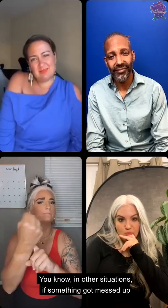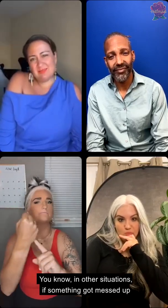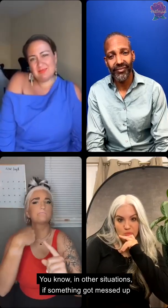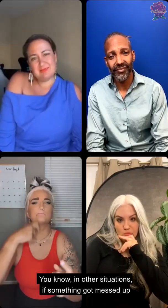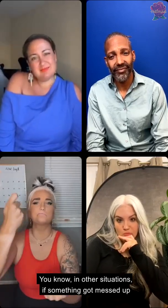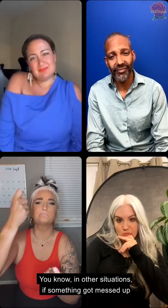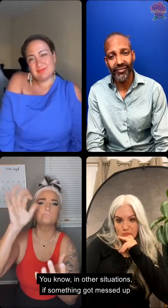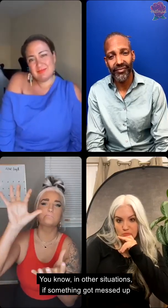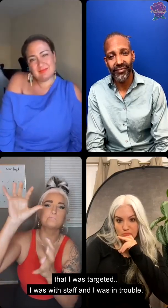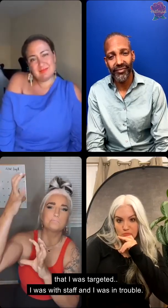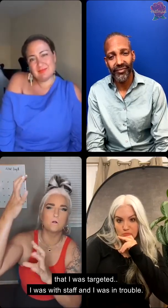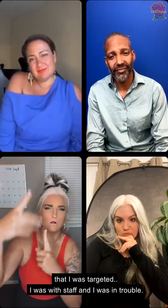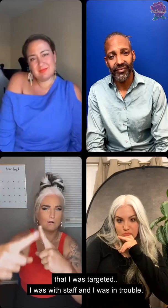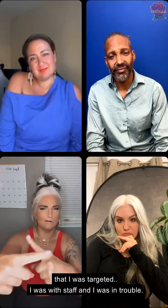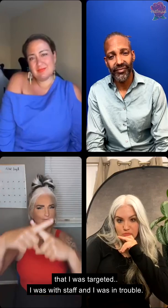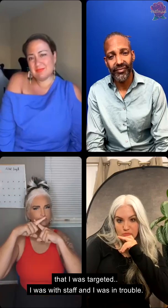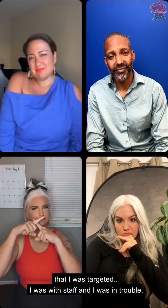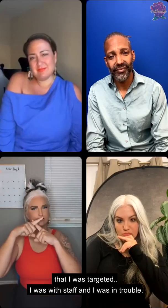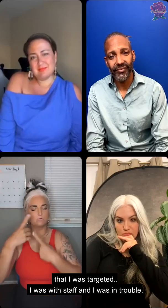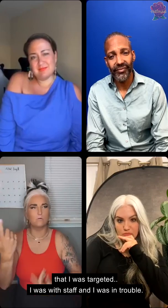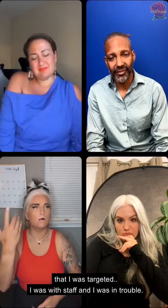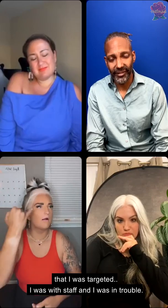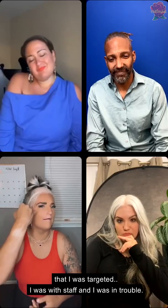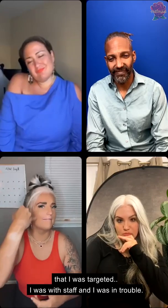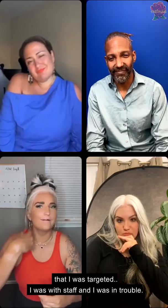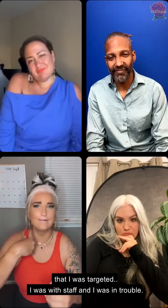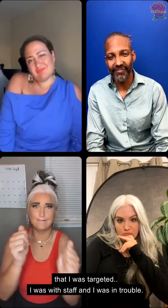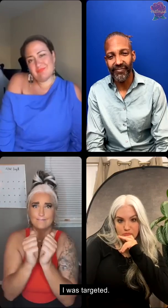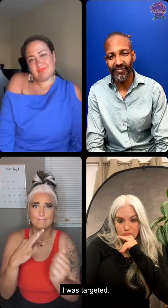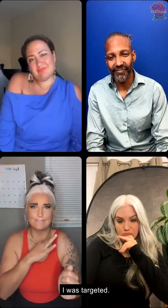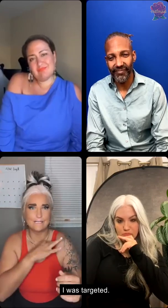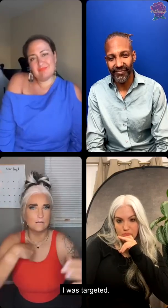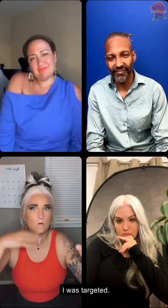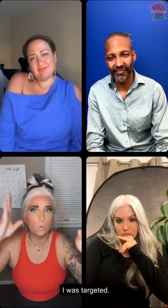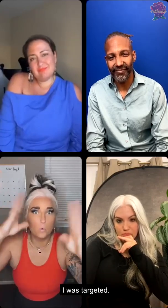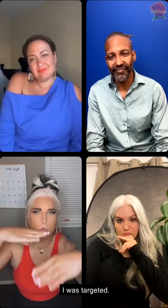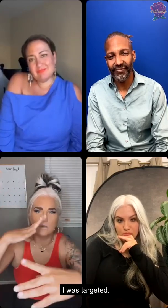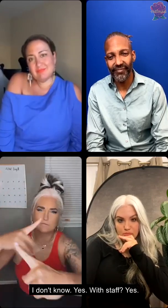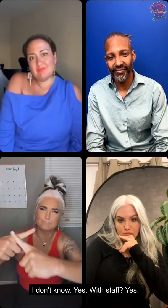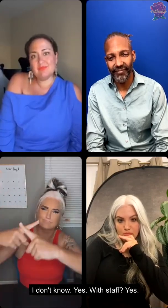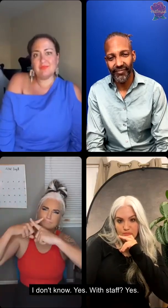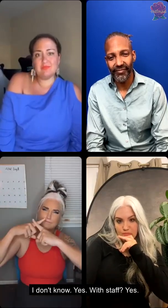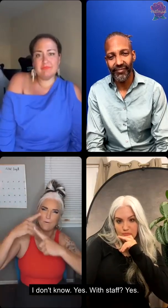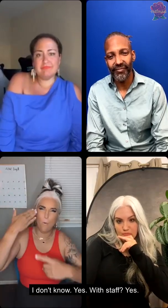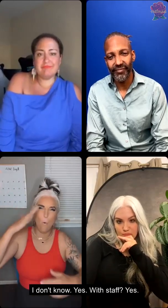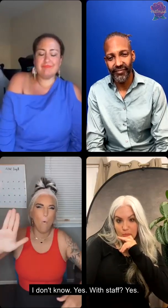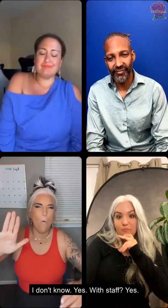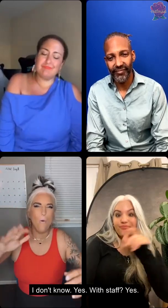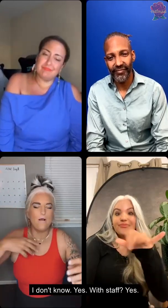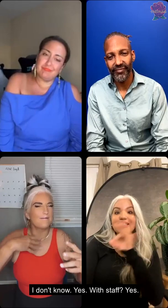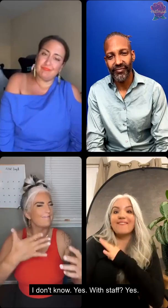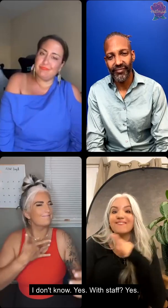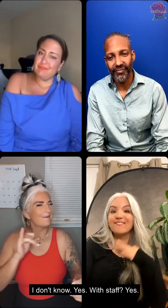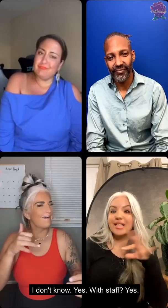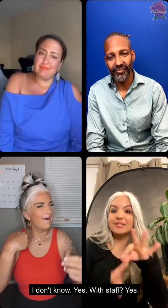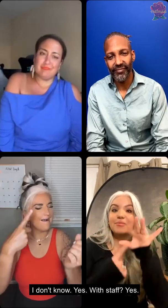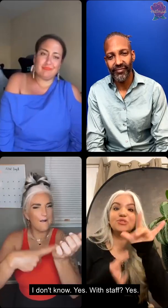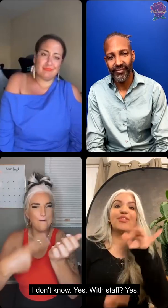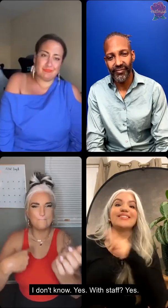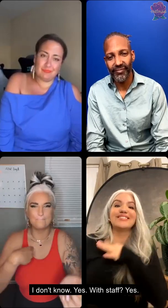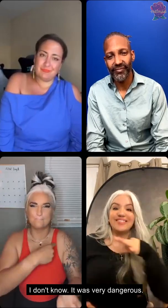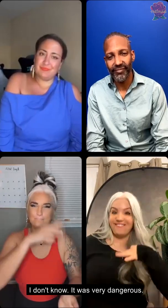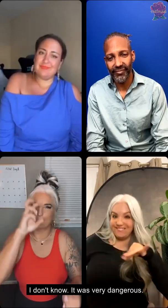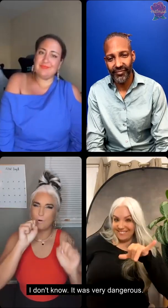In other situations, if something got messed up, I was targeted. If I was with staff and I was in trouble, I was targeted. I don't know. Yes,